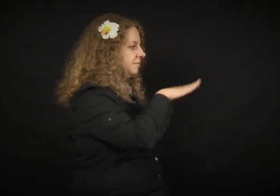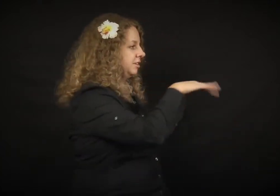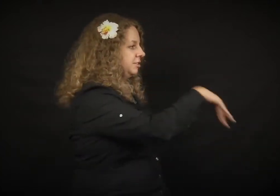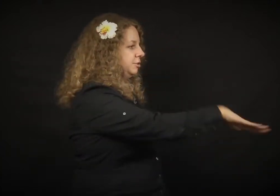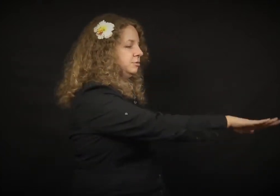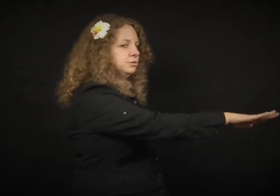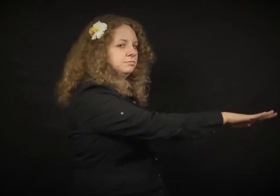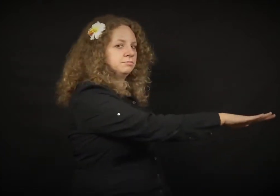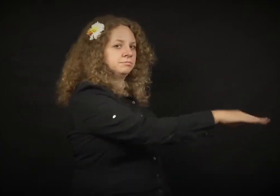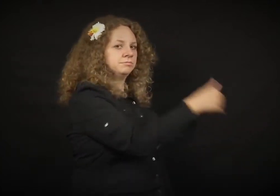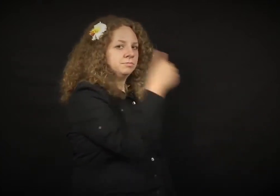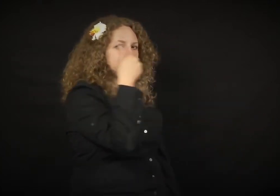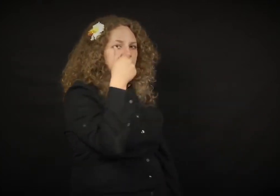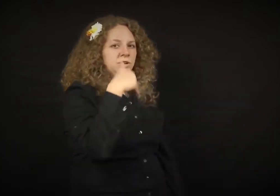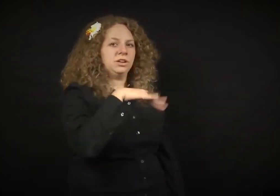like the nose, the trunk.